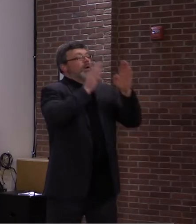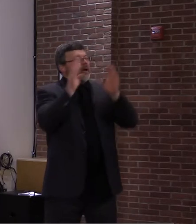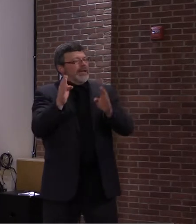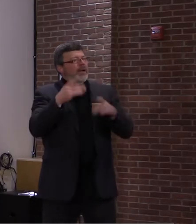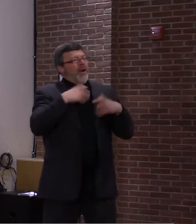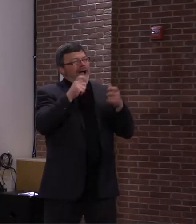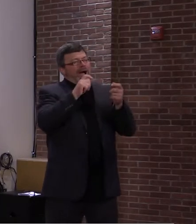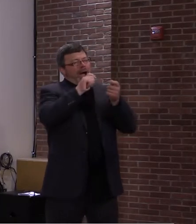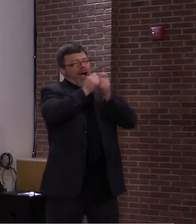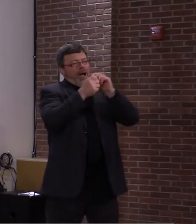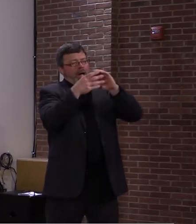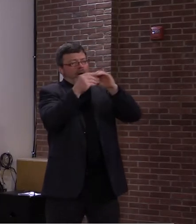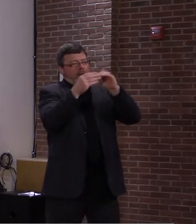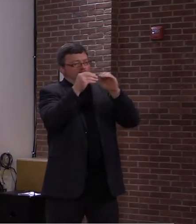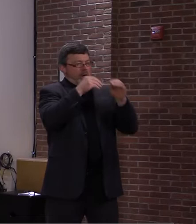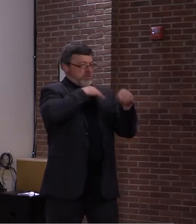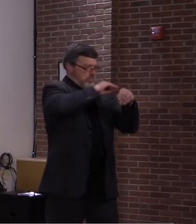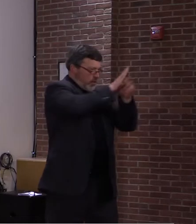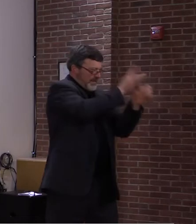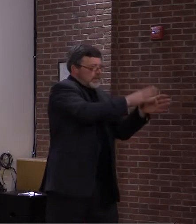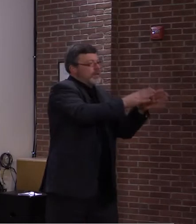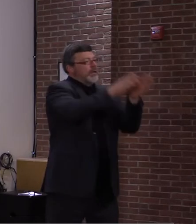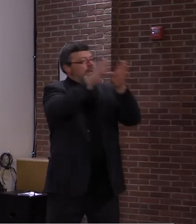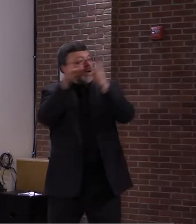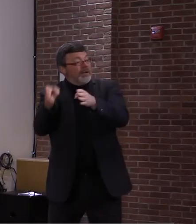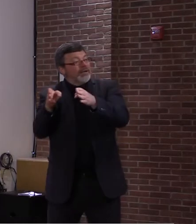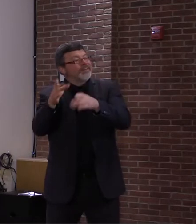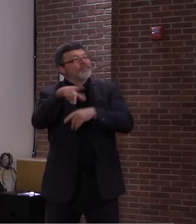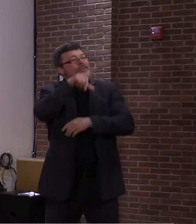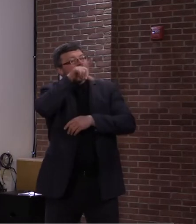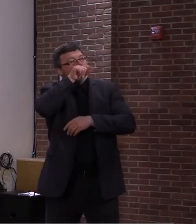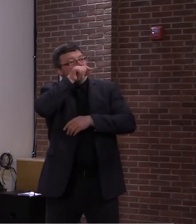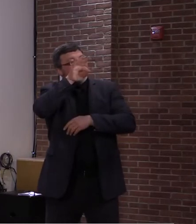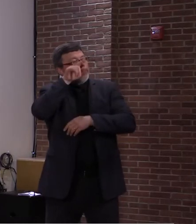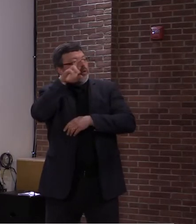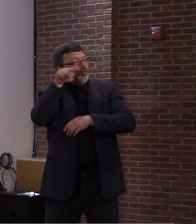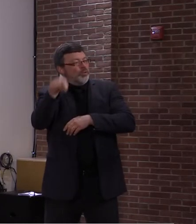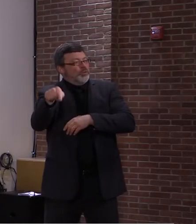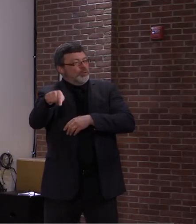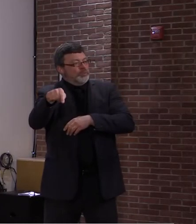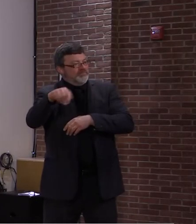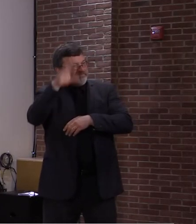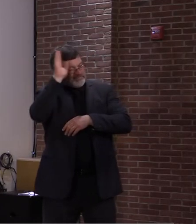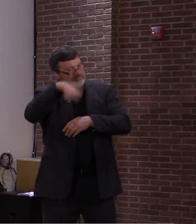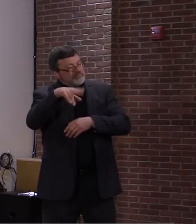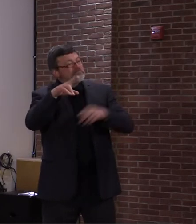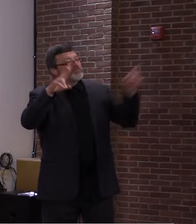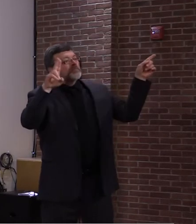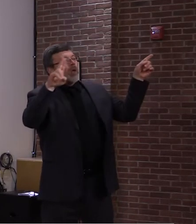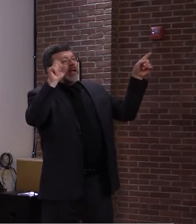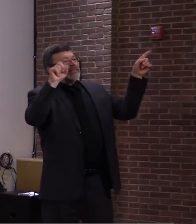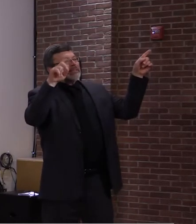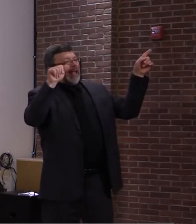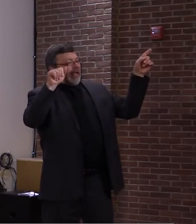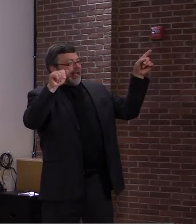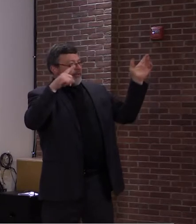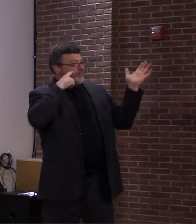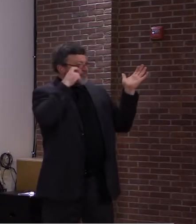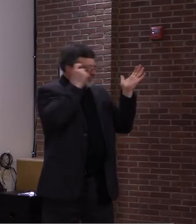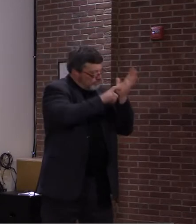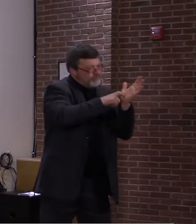U.S. Department of Agriculture, has identified the presence of highly pathogenic avian